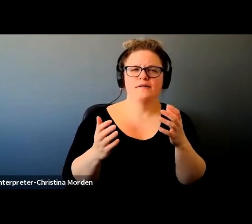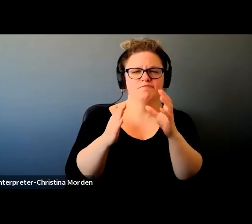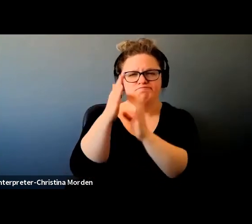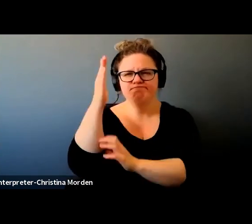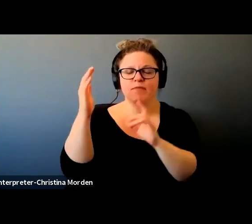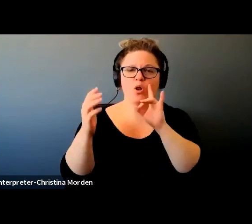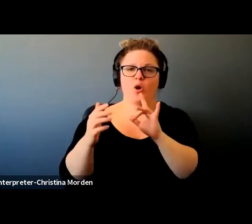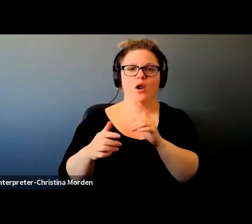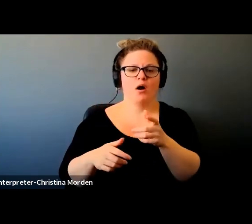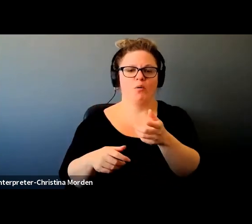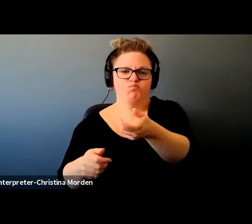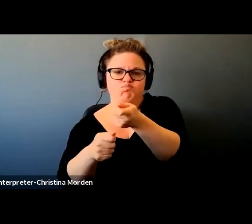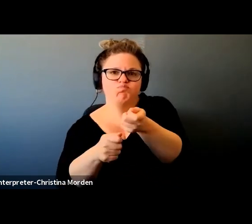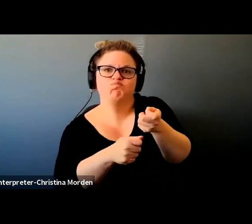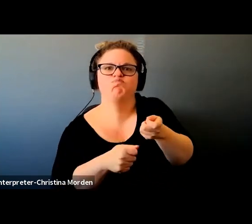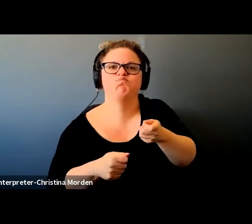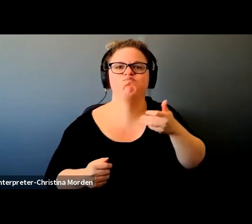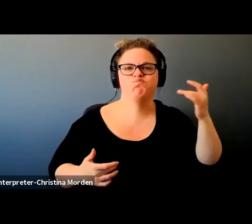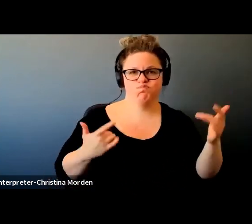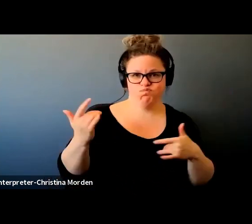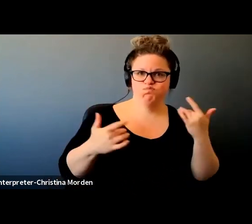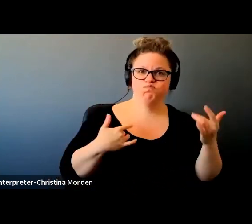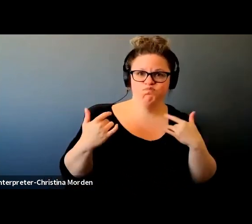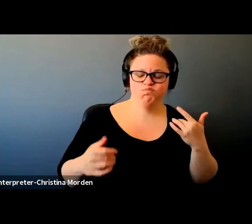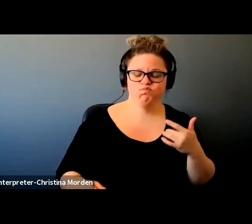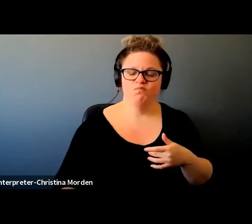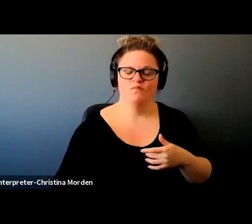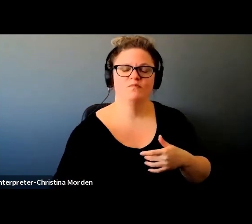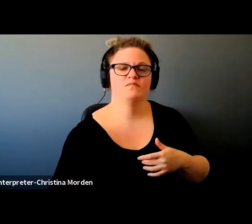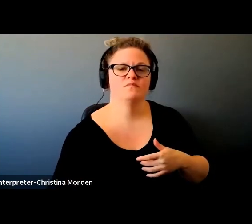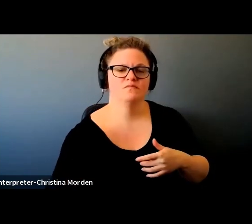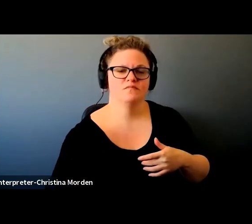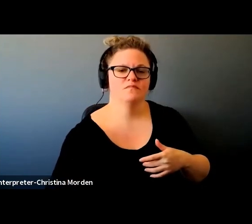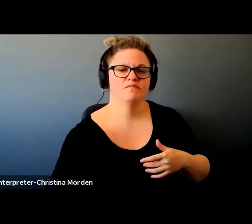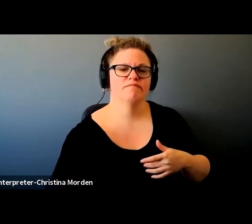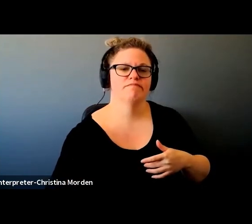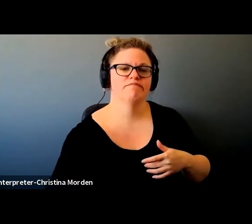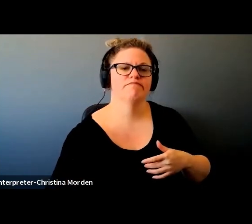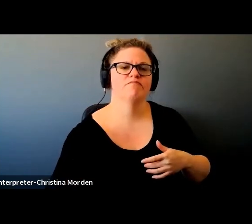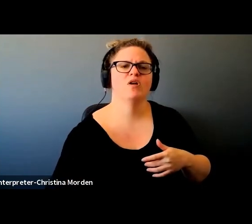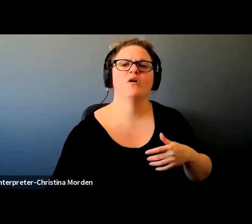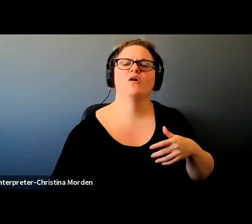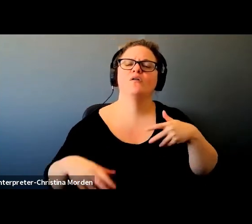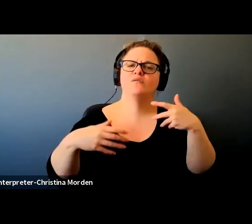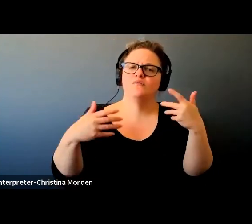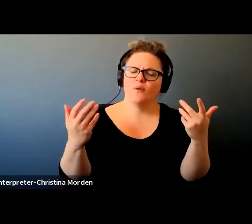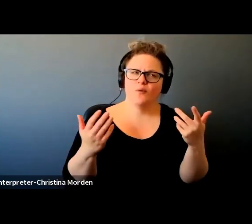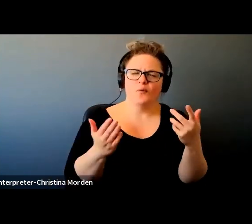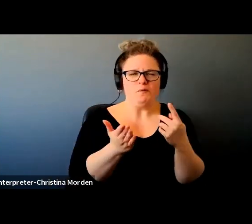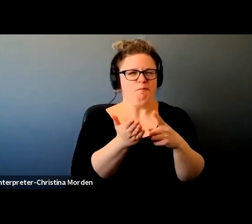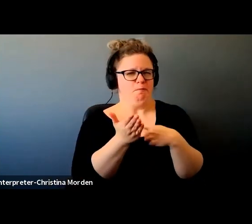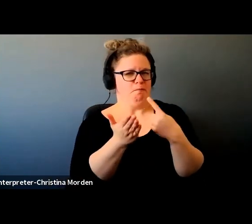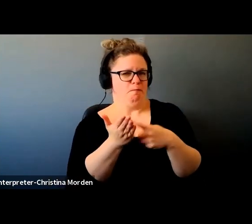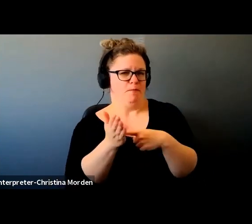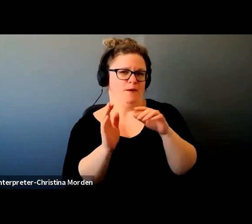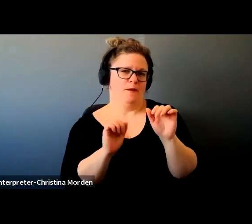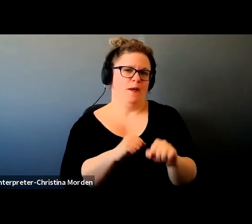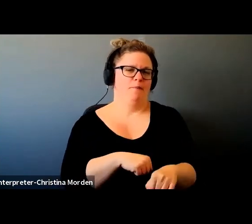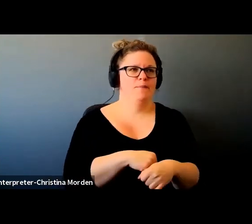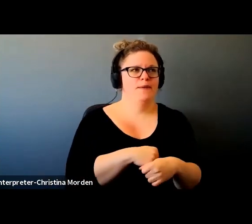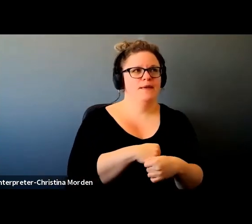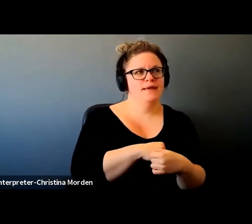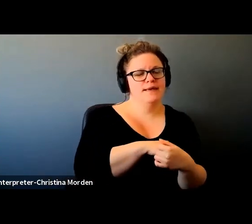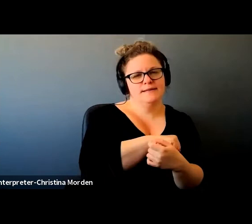possible. And part of this honest self-assessment is that it's really tempting, especially if you have some kind of